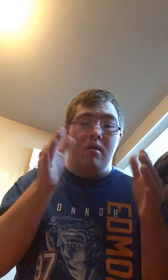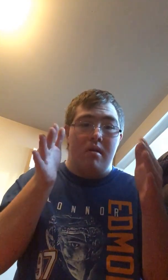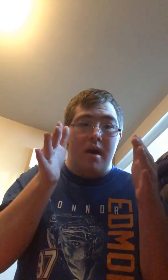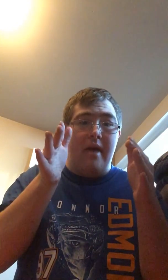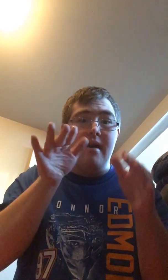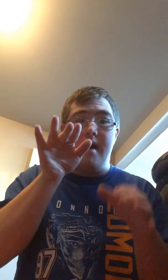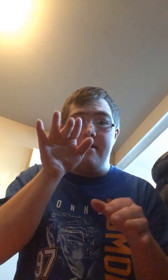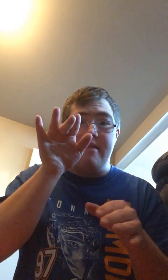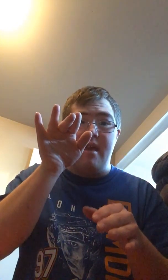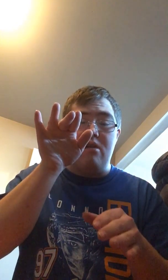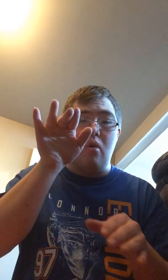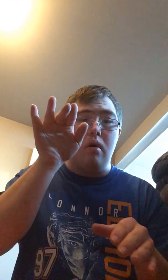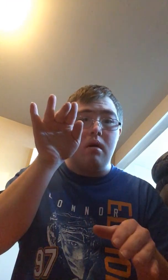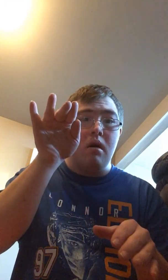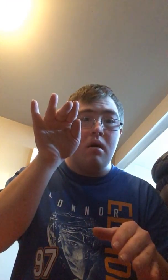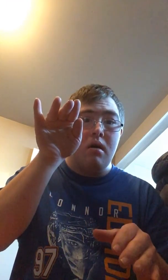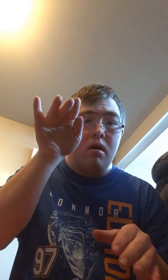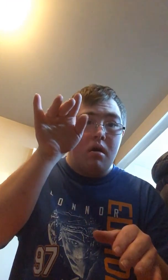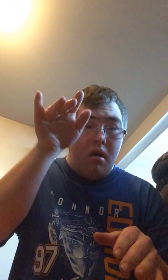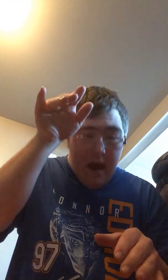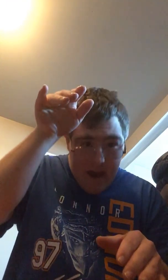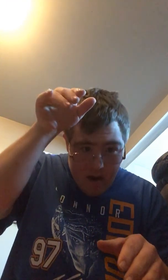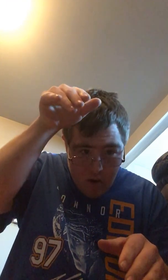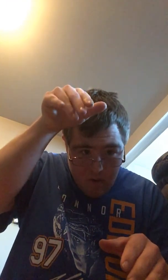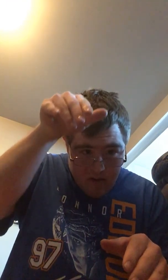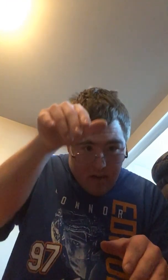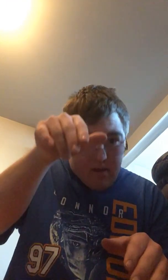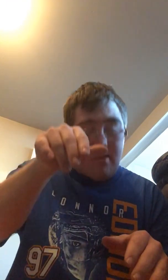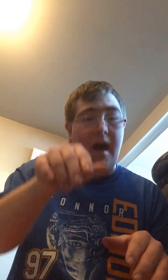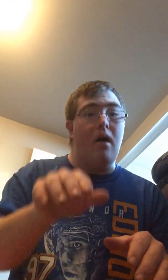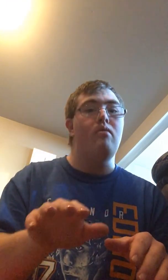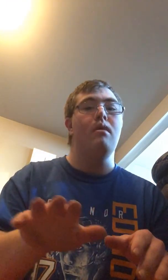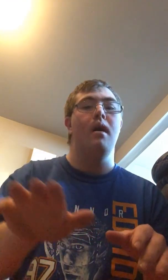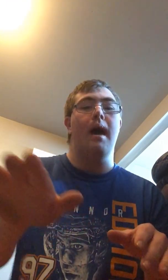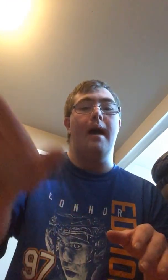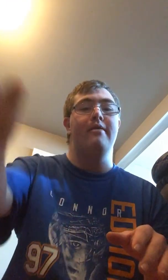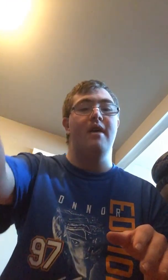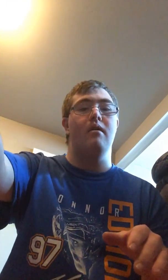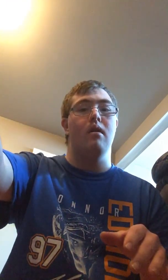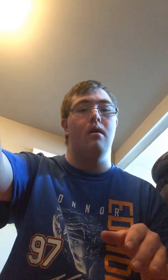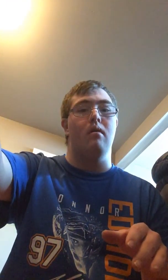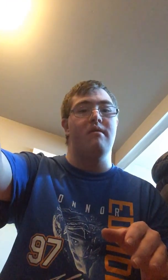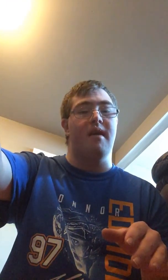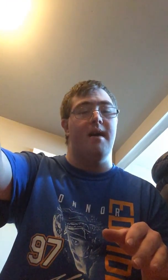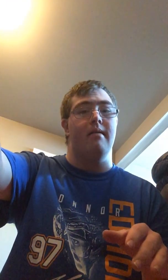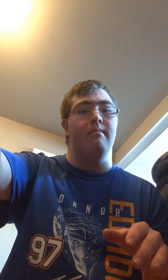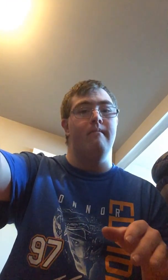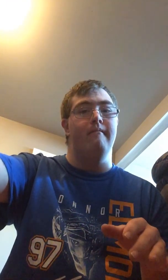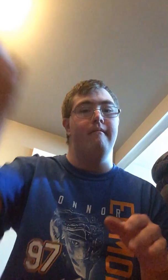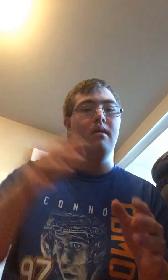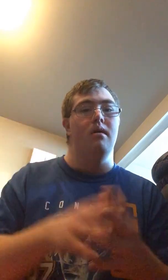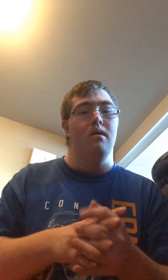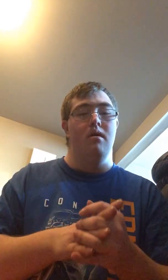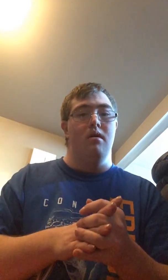gets narrower, goes down, and then it goes again, also known as